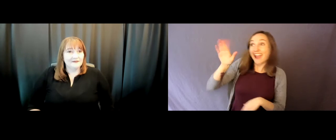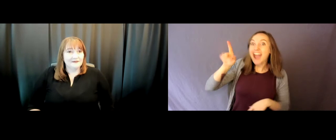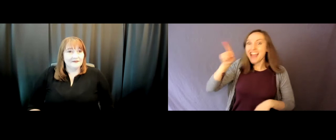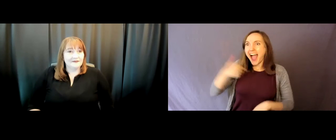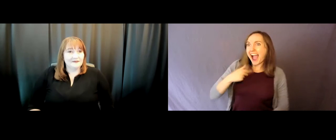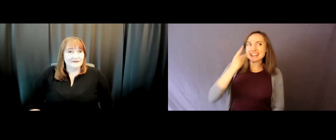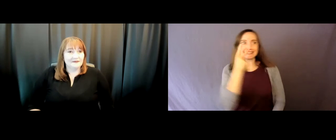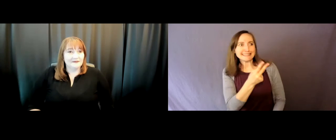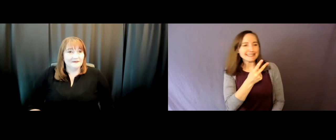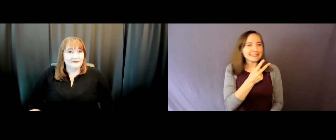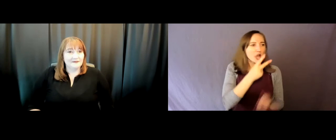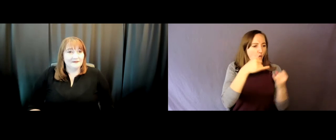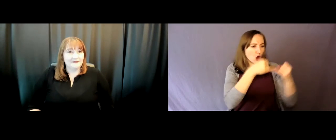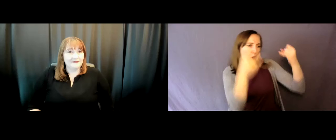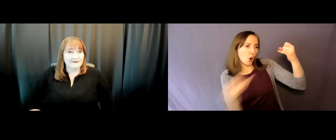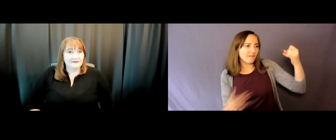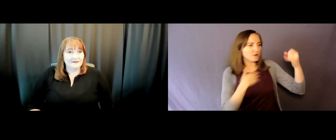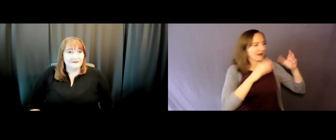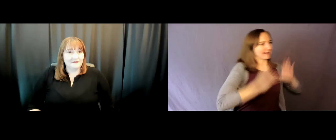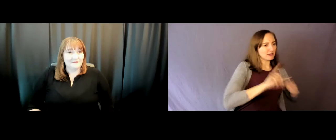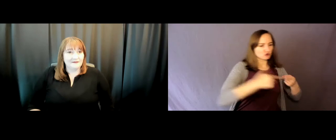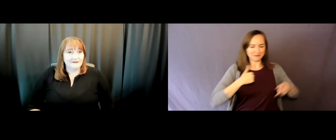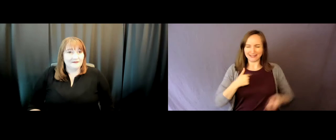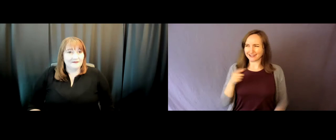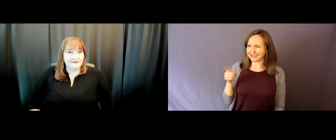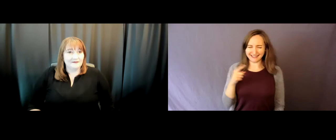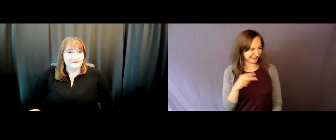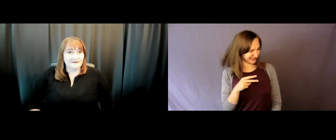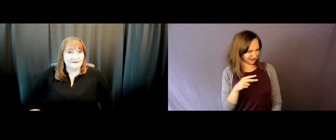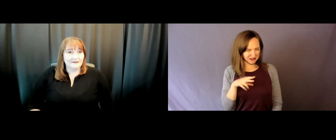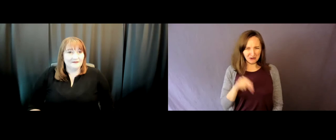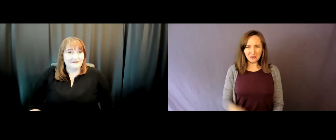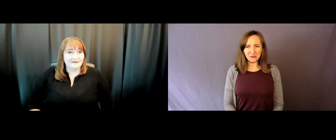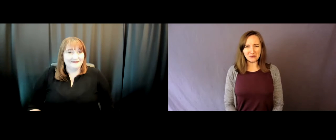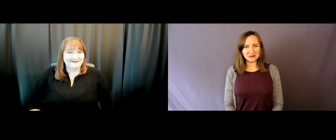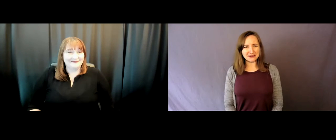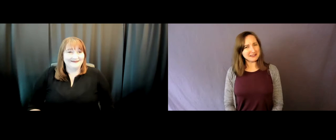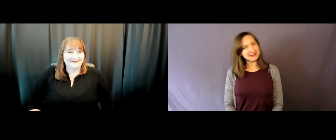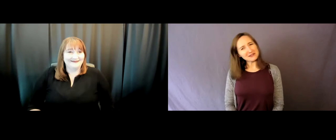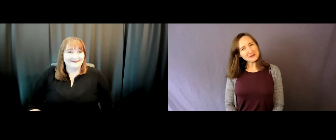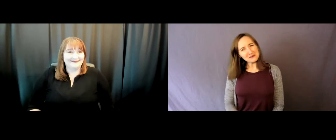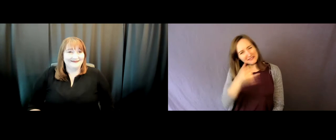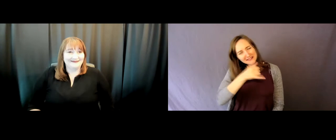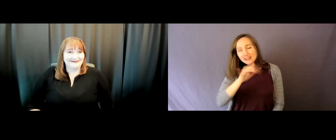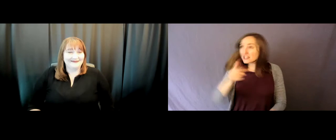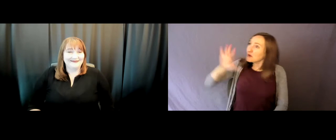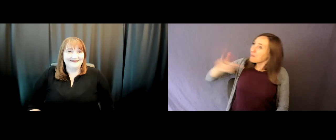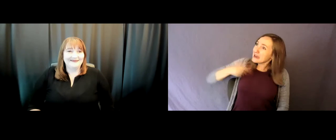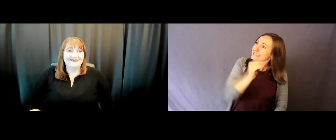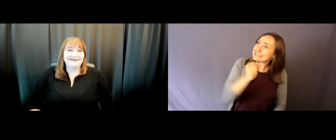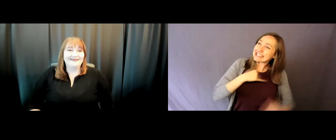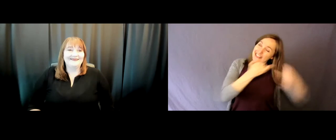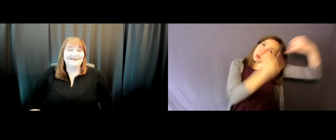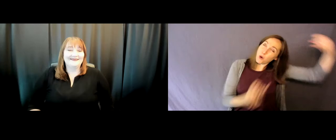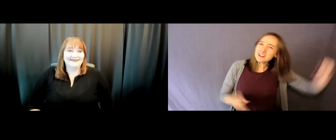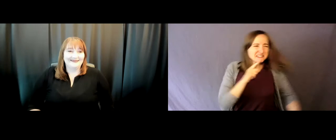I see a cord going from my client to me. And he's like, no. He's like, that's not. And I'm like, wait a minute, I see it. And he's like, I don't know